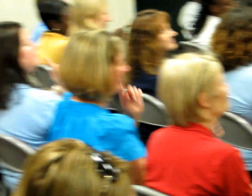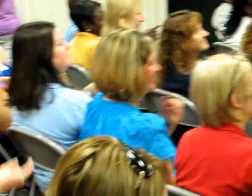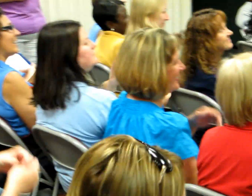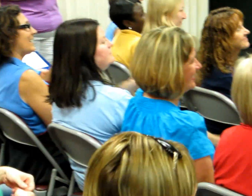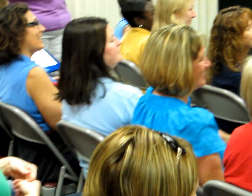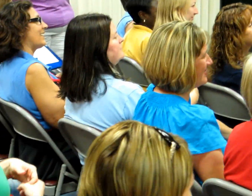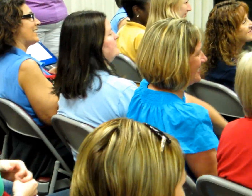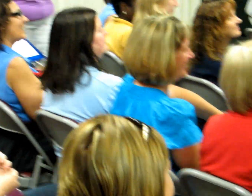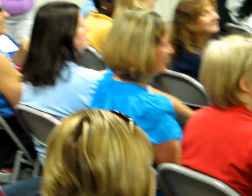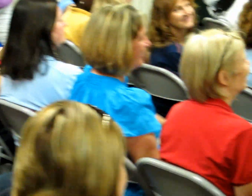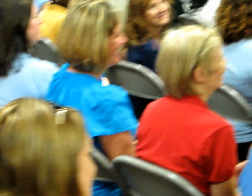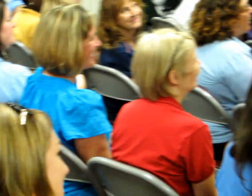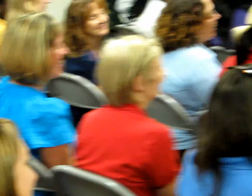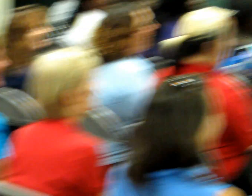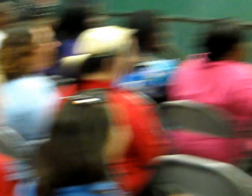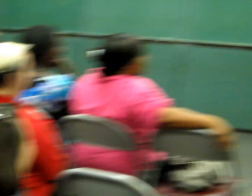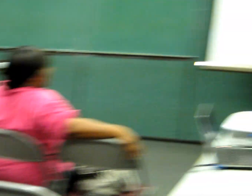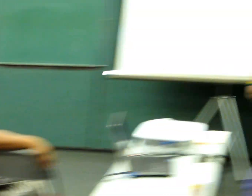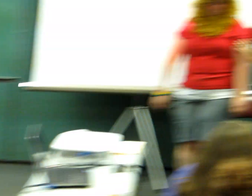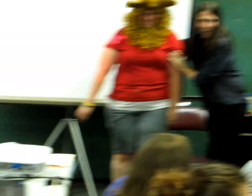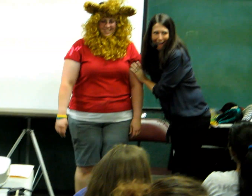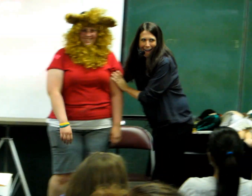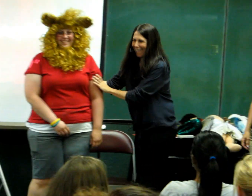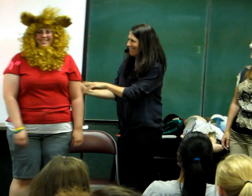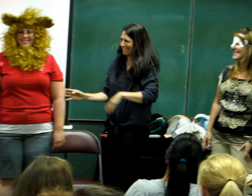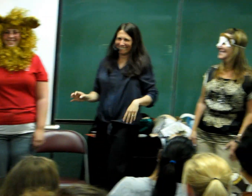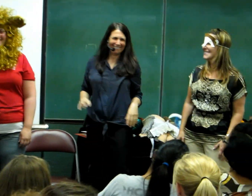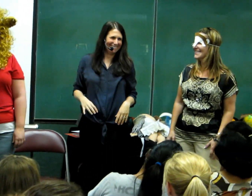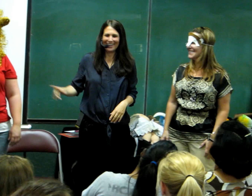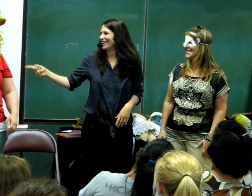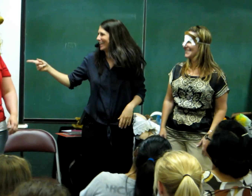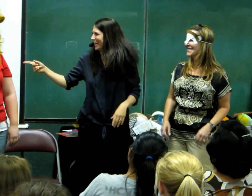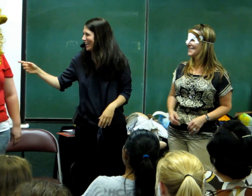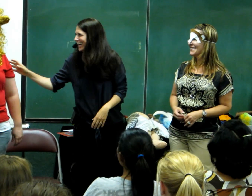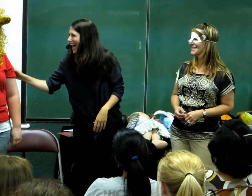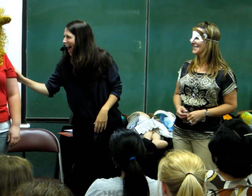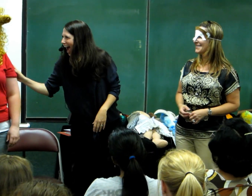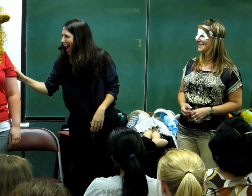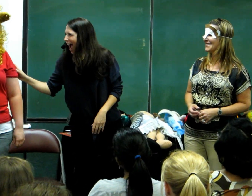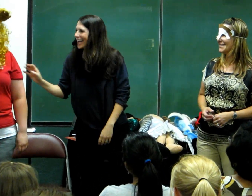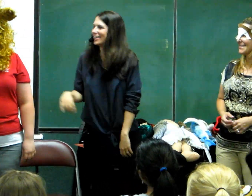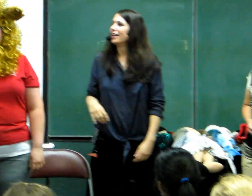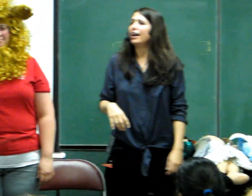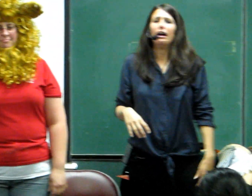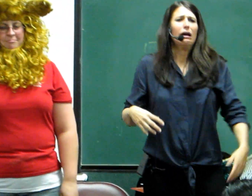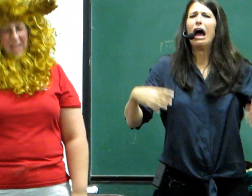a baby. She's really stubborn, huh? Lion would always reply with another wine. I